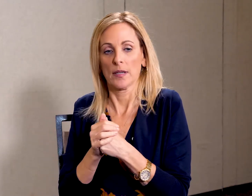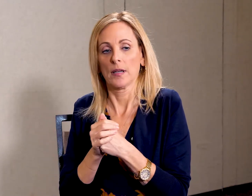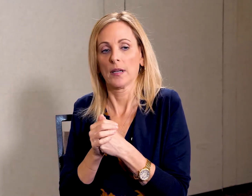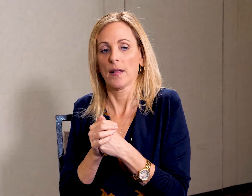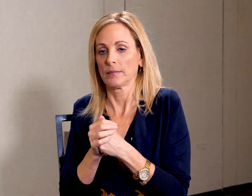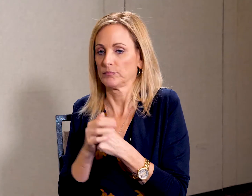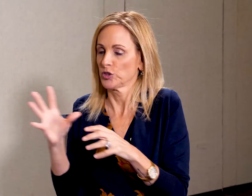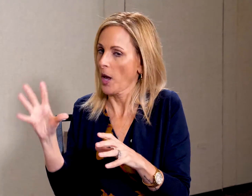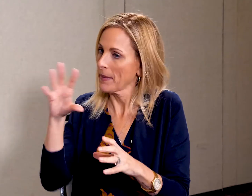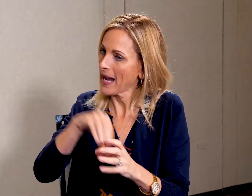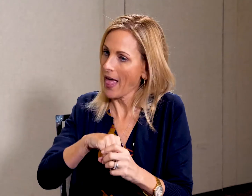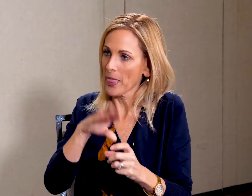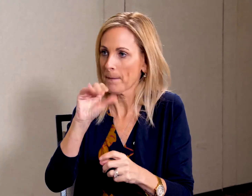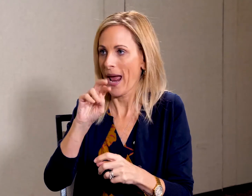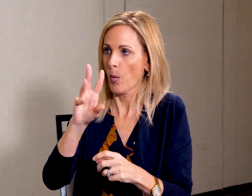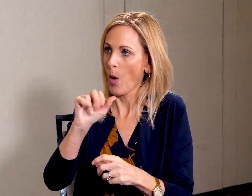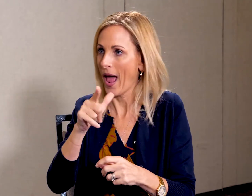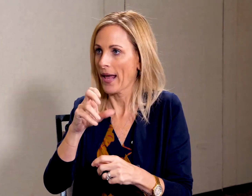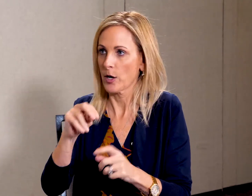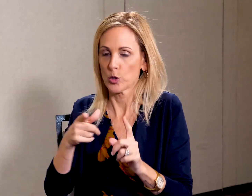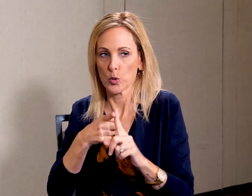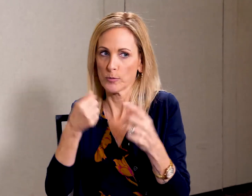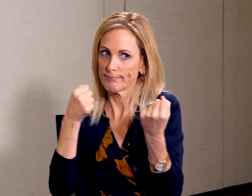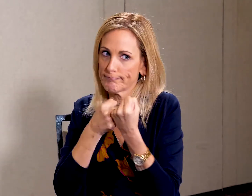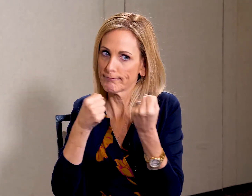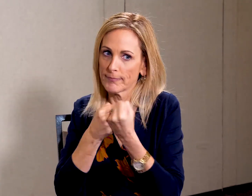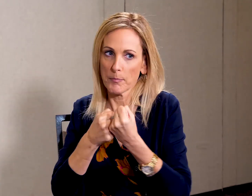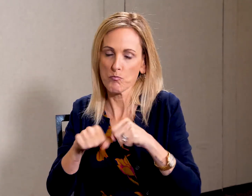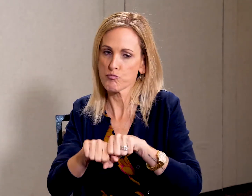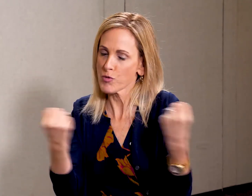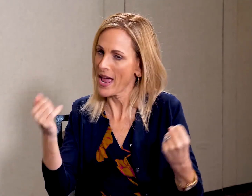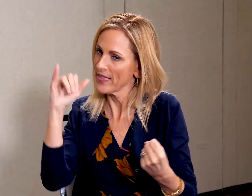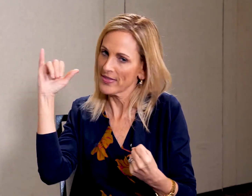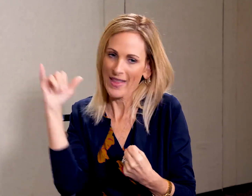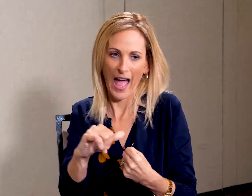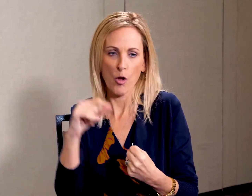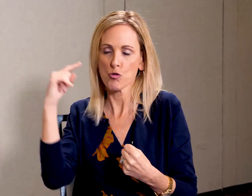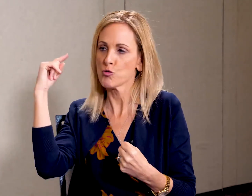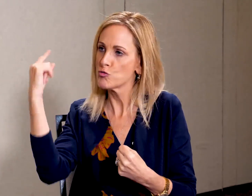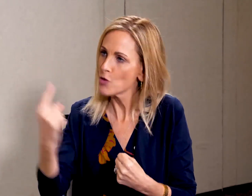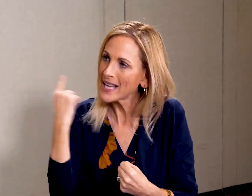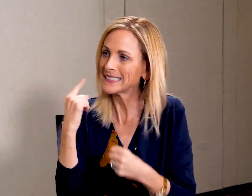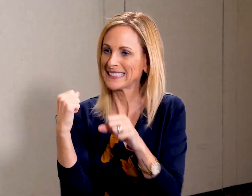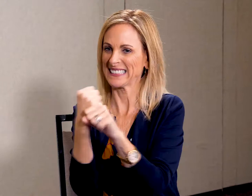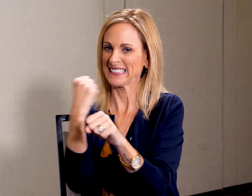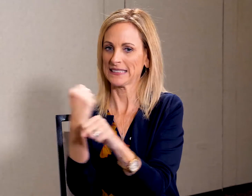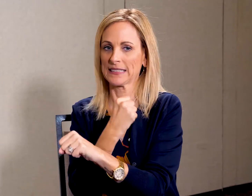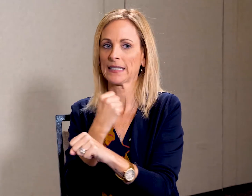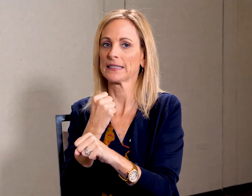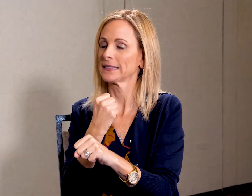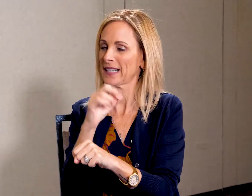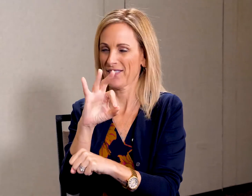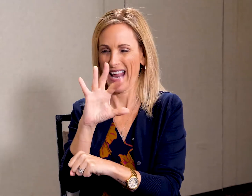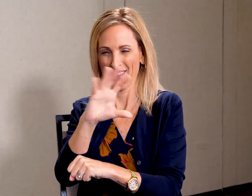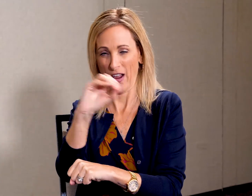joined us in efforts to change attitudes, to support and break that crazy statistic that you just